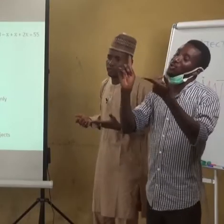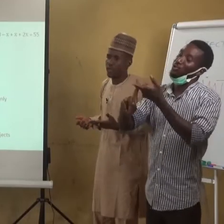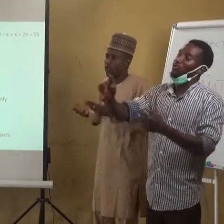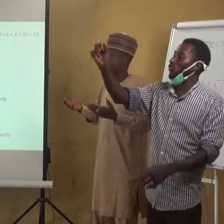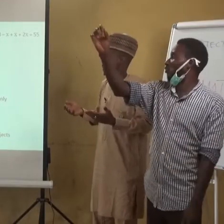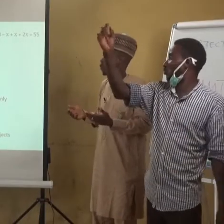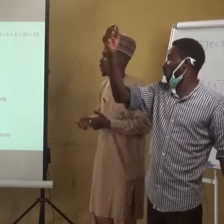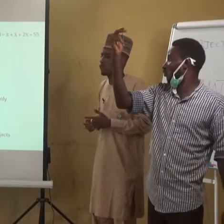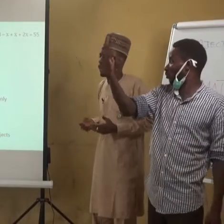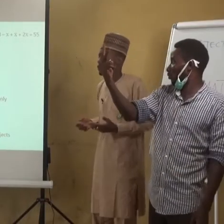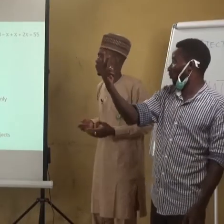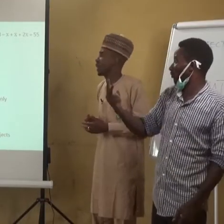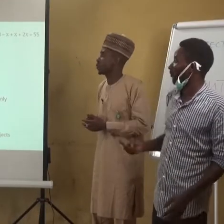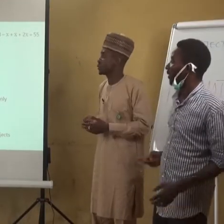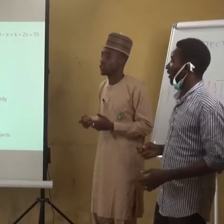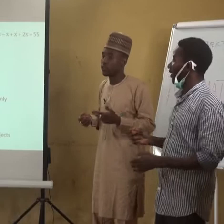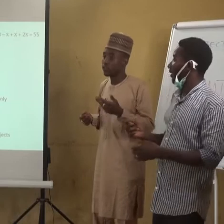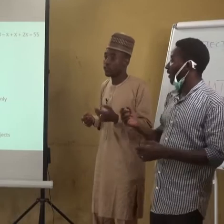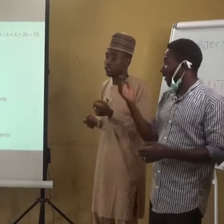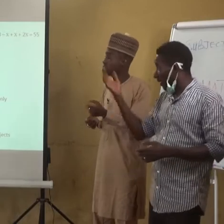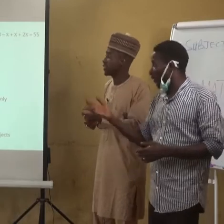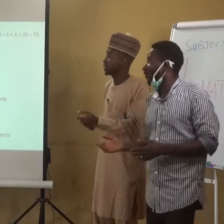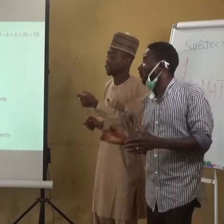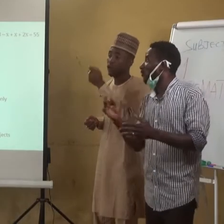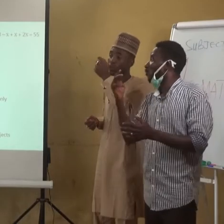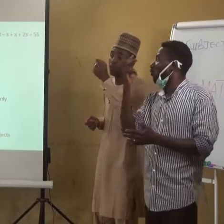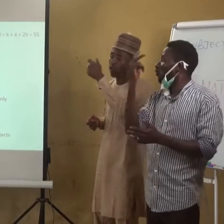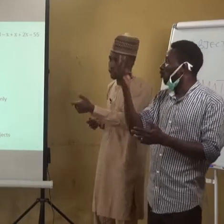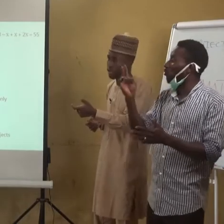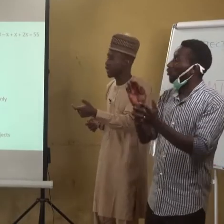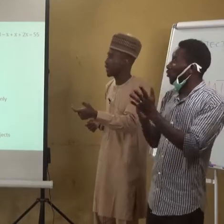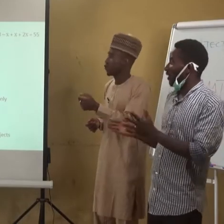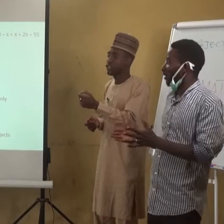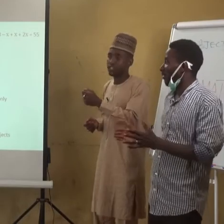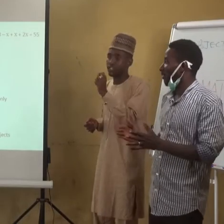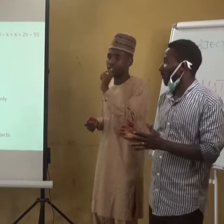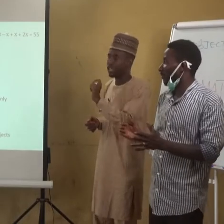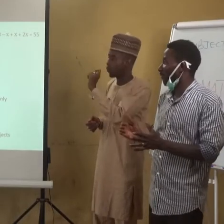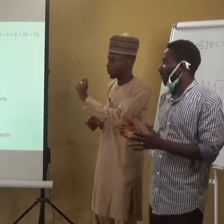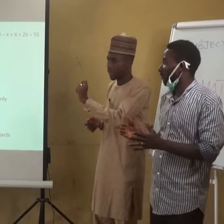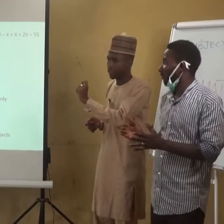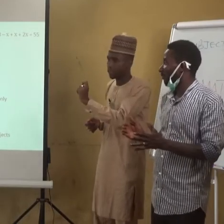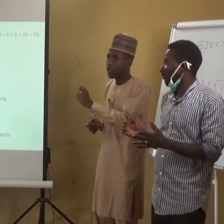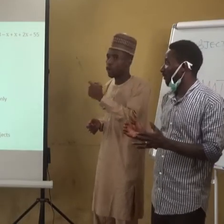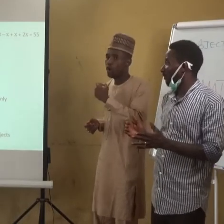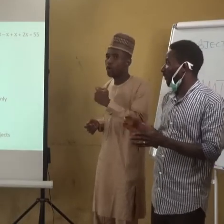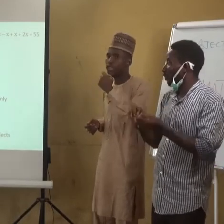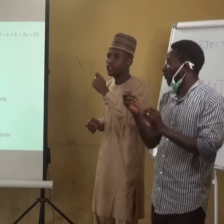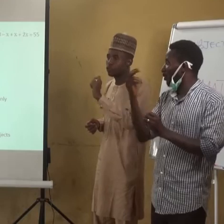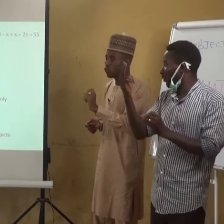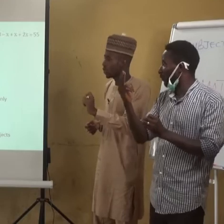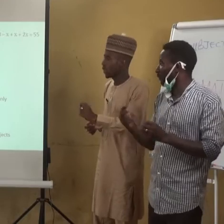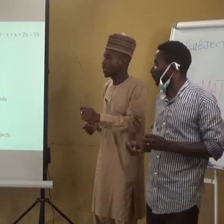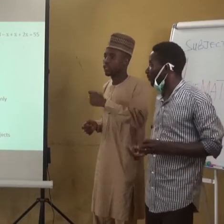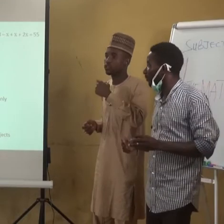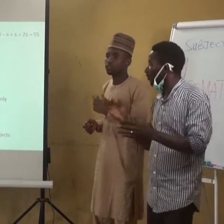have evaluated, or we have found those that study physics only. That is our value of a, which is 10 plus x. All we need